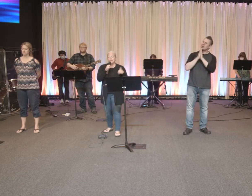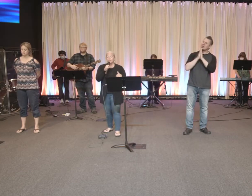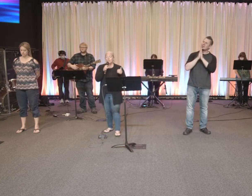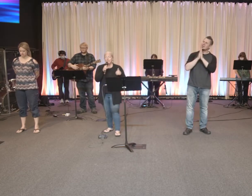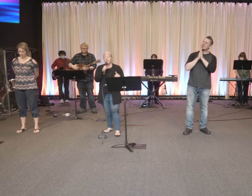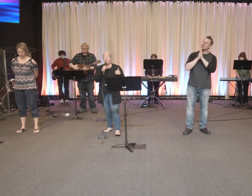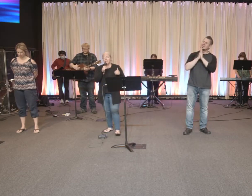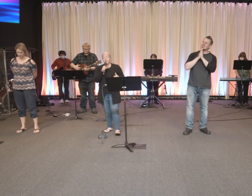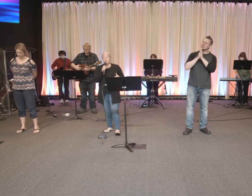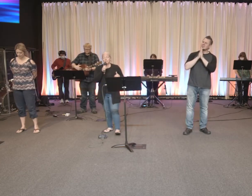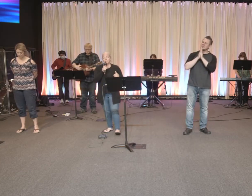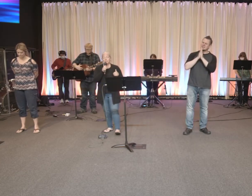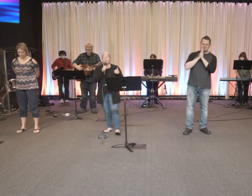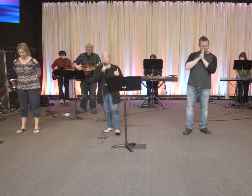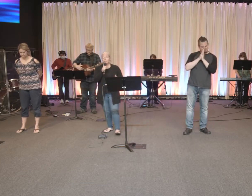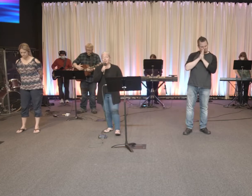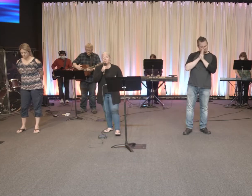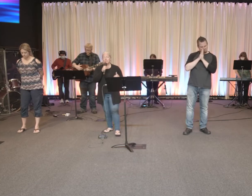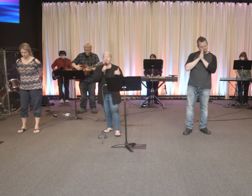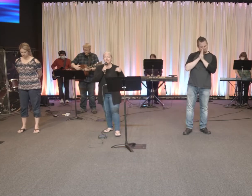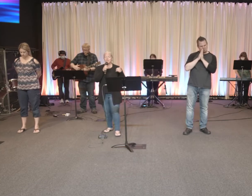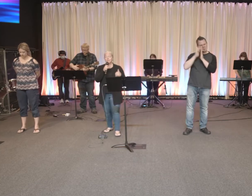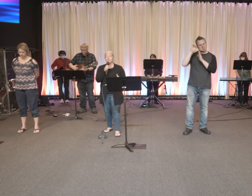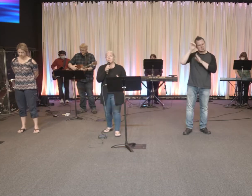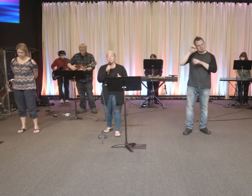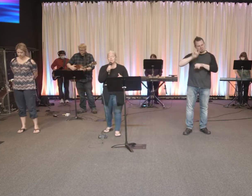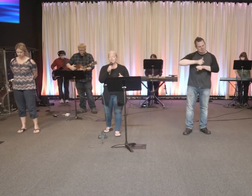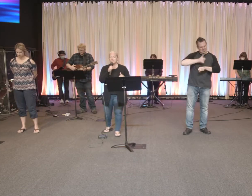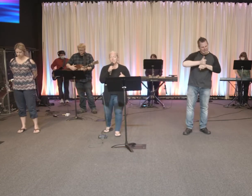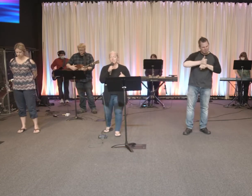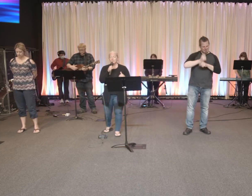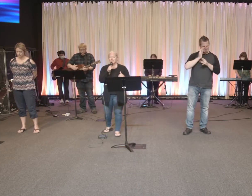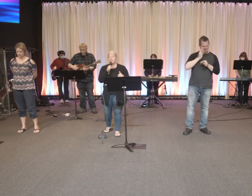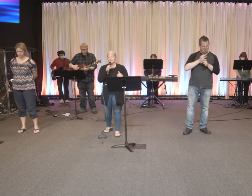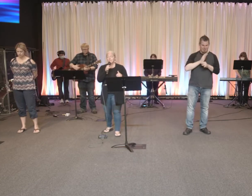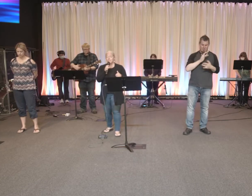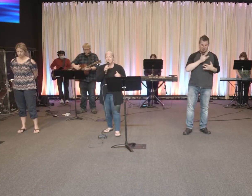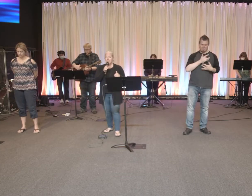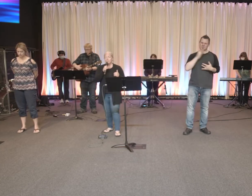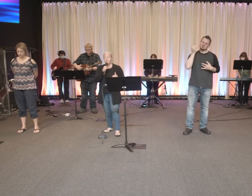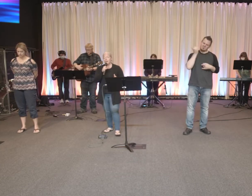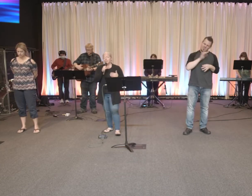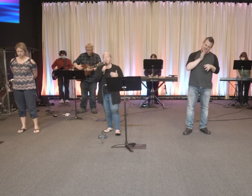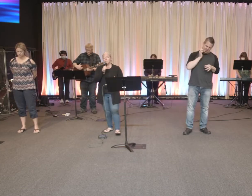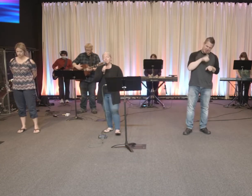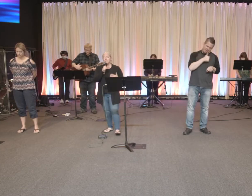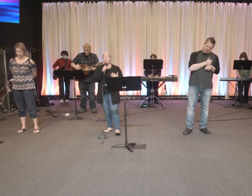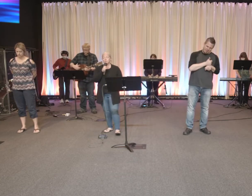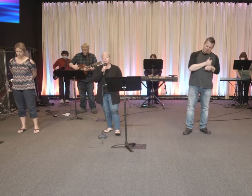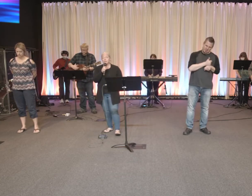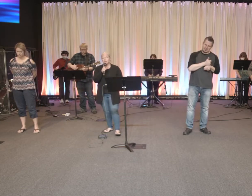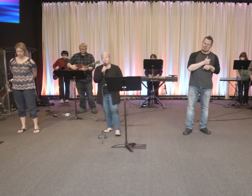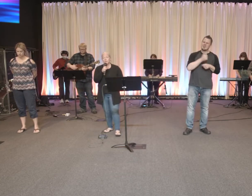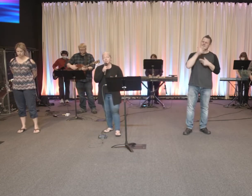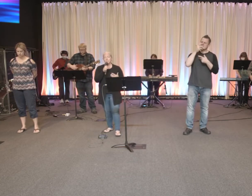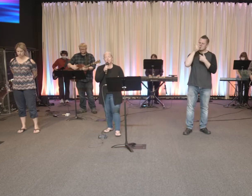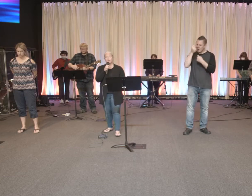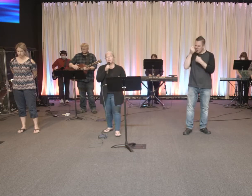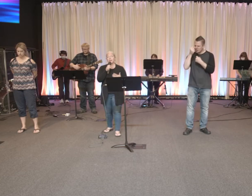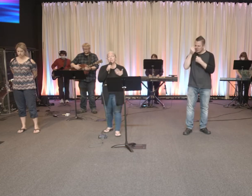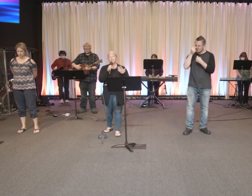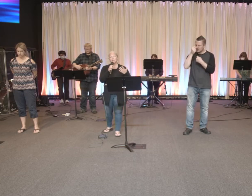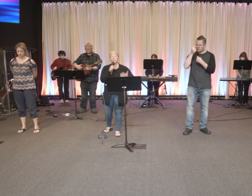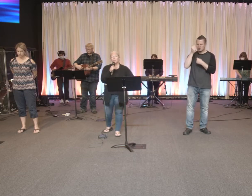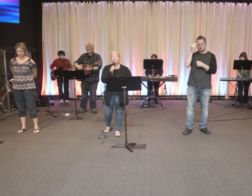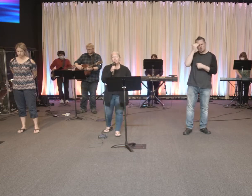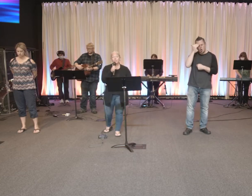implant deep within us this faith and this trust in the fact that you are good? And it's more than a